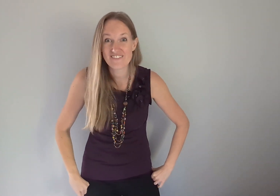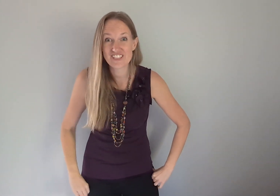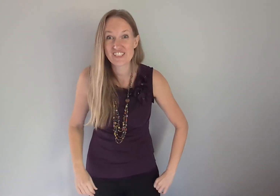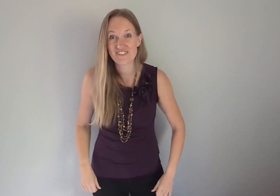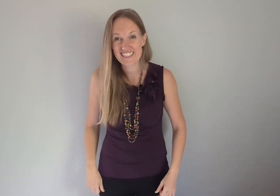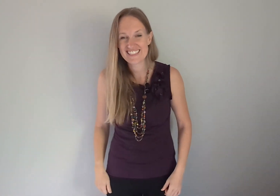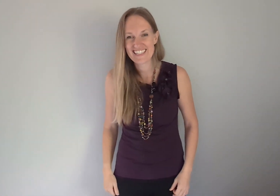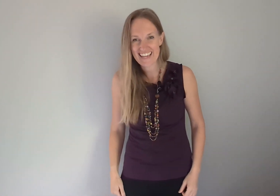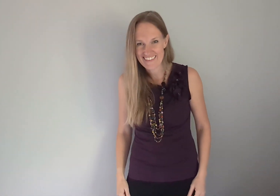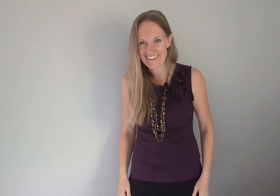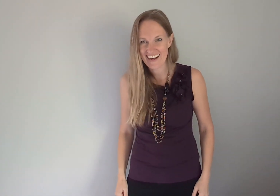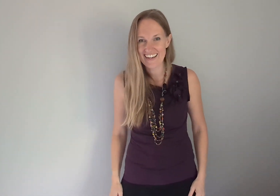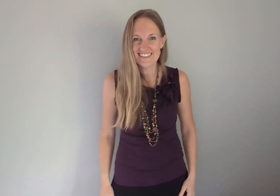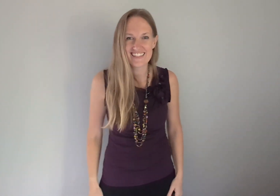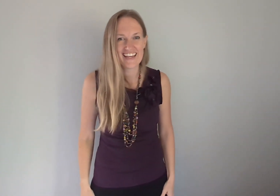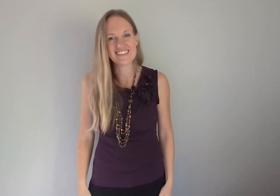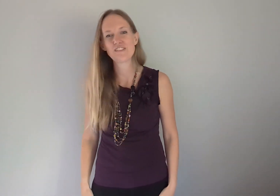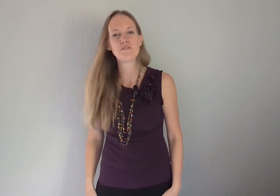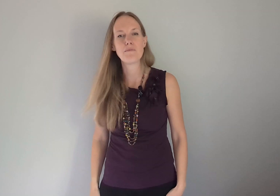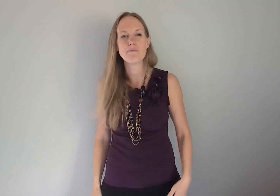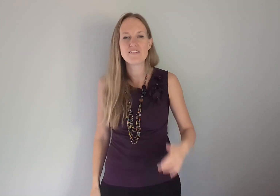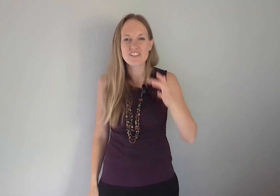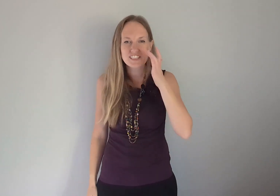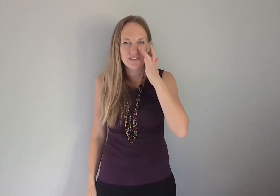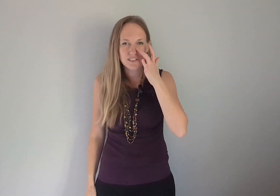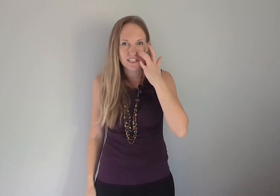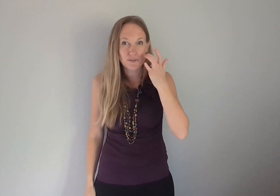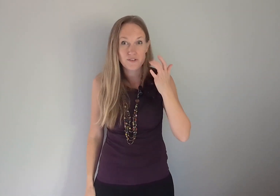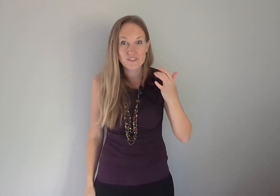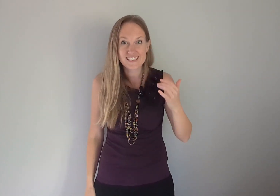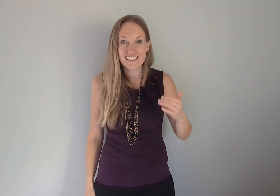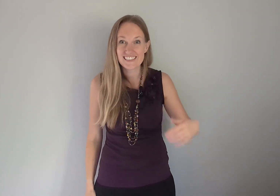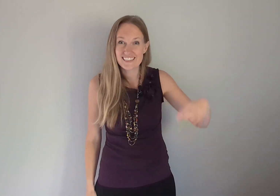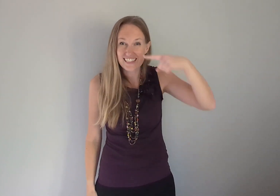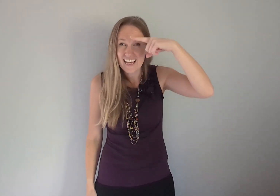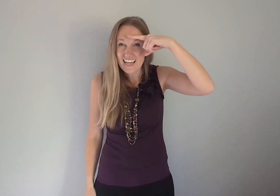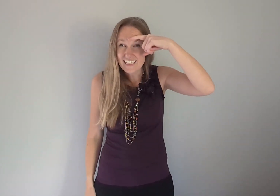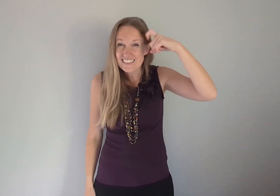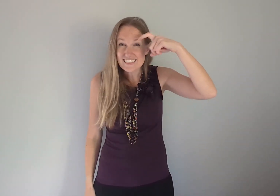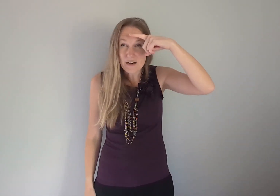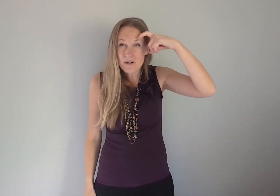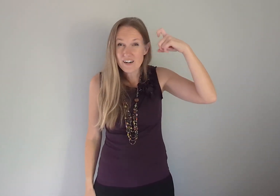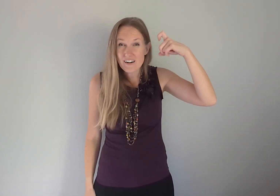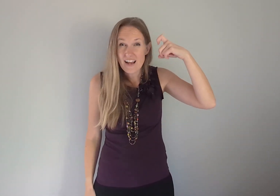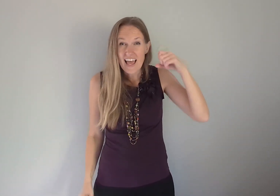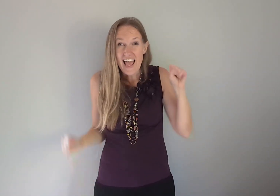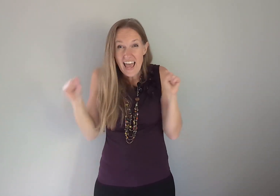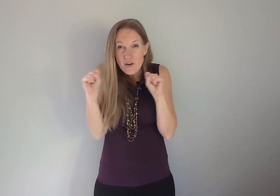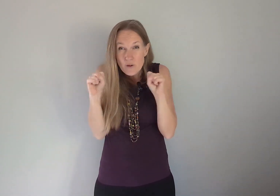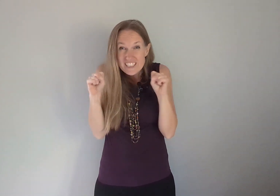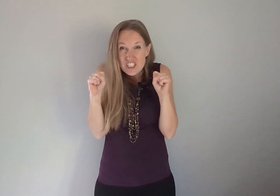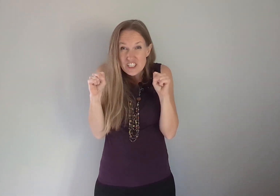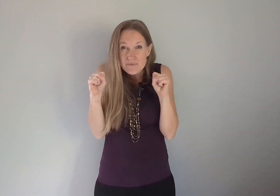verse 3 together, guys. Okay, so remember, verse 2 starts with those seasons. Summer and winter,